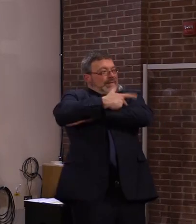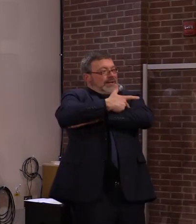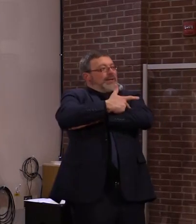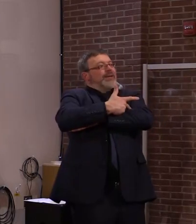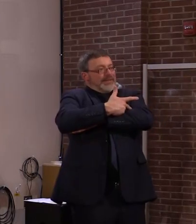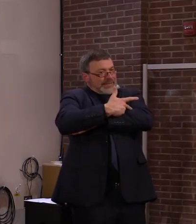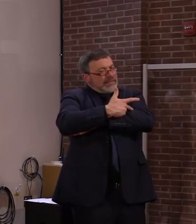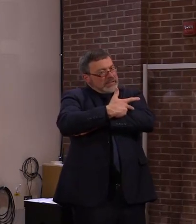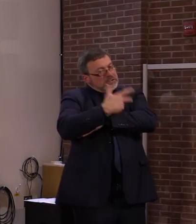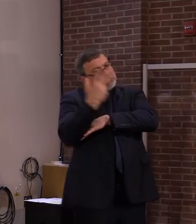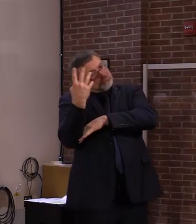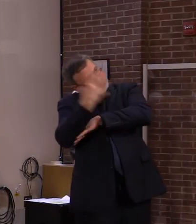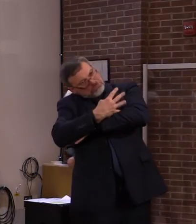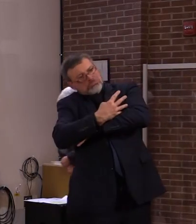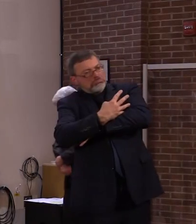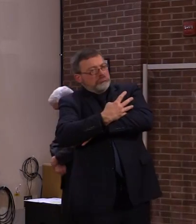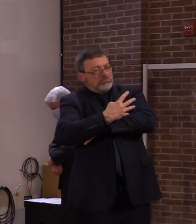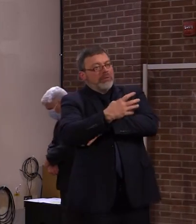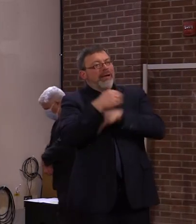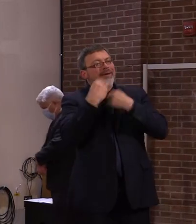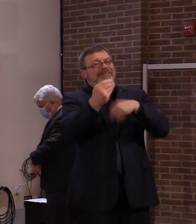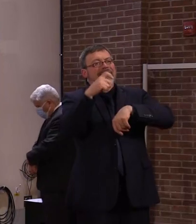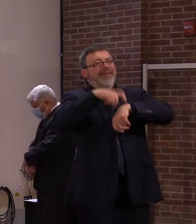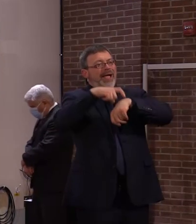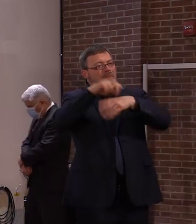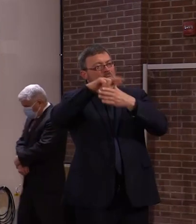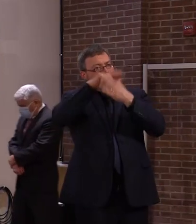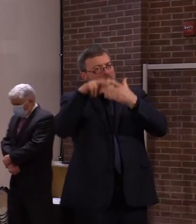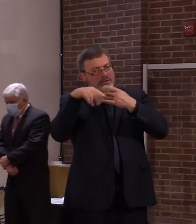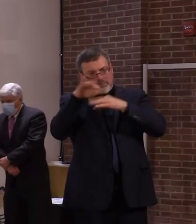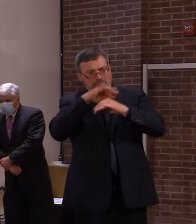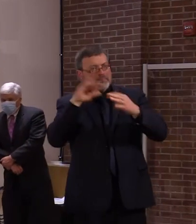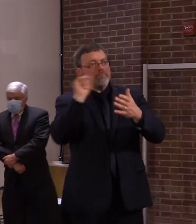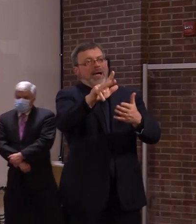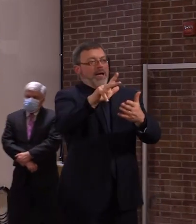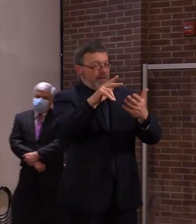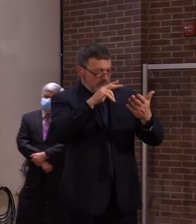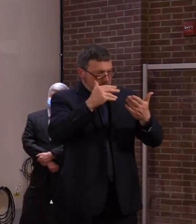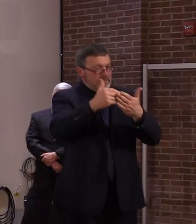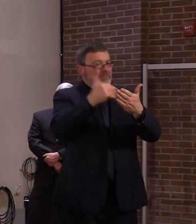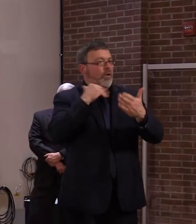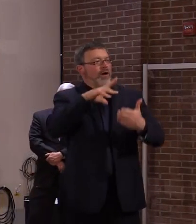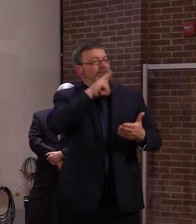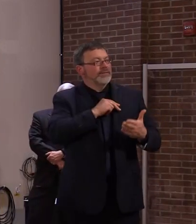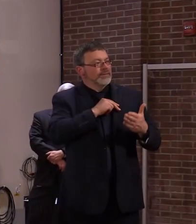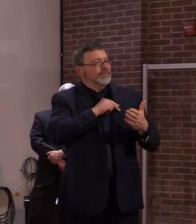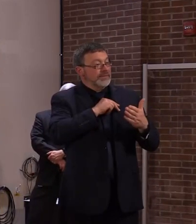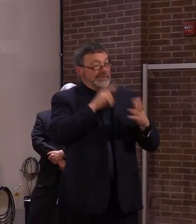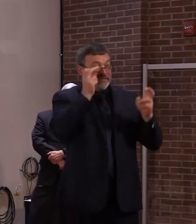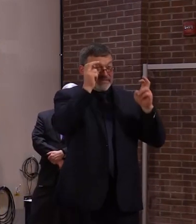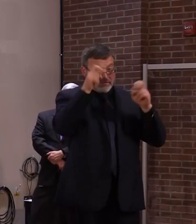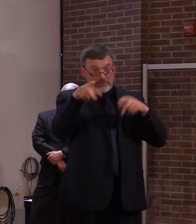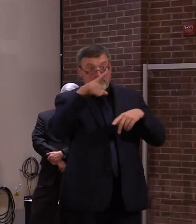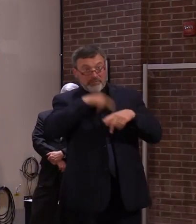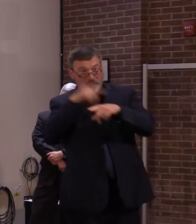would be certainly protective in getting a result on time.